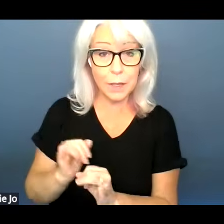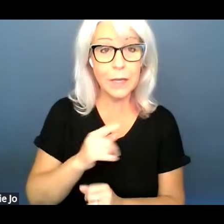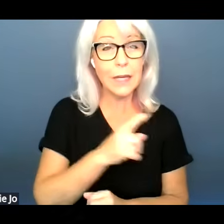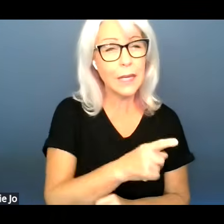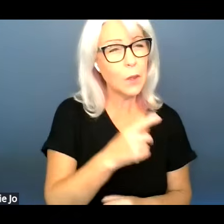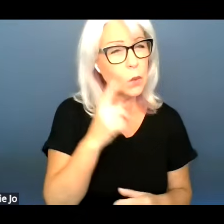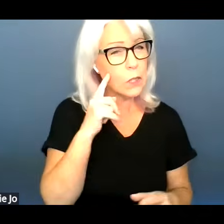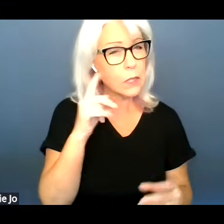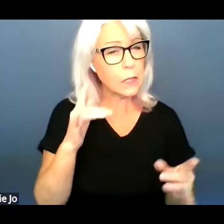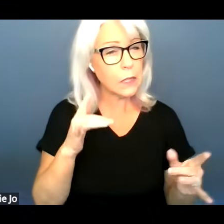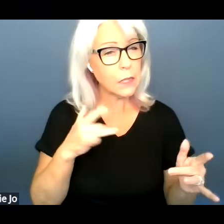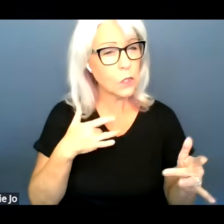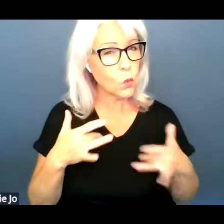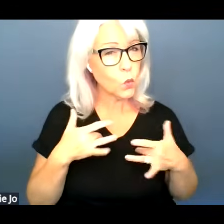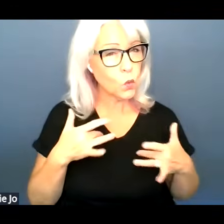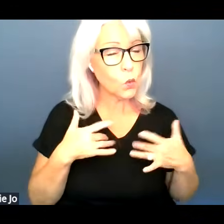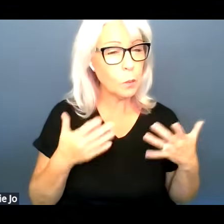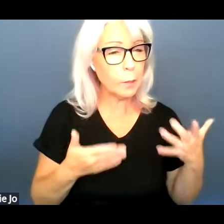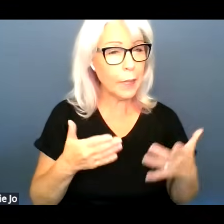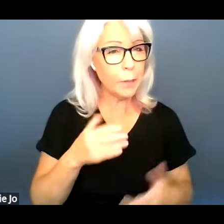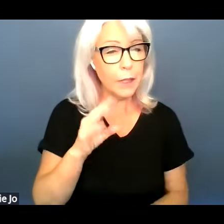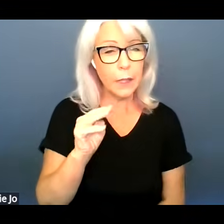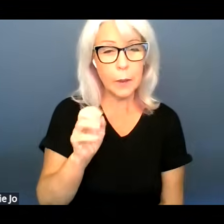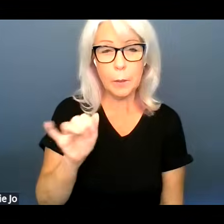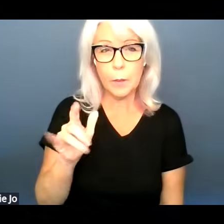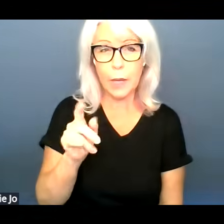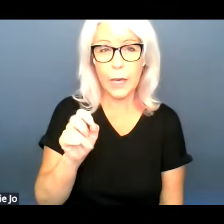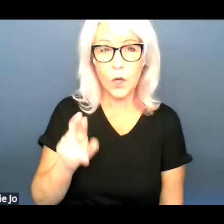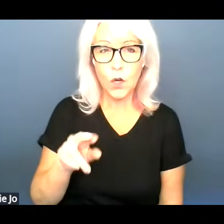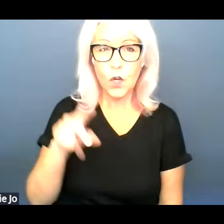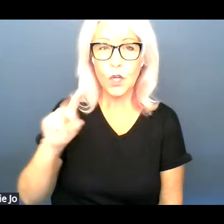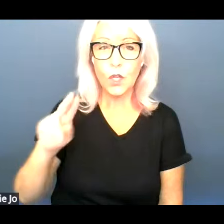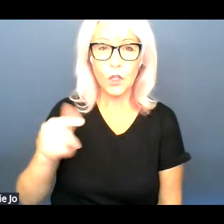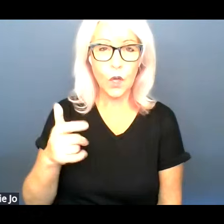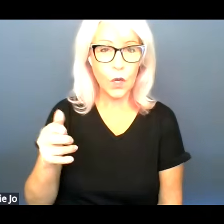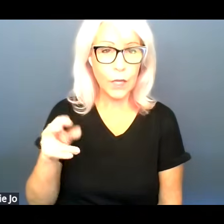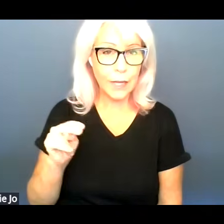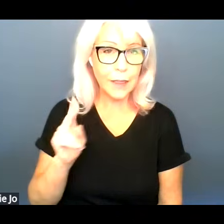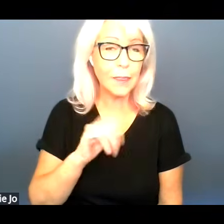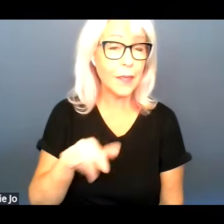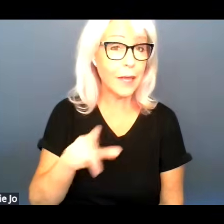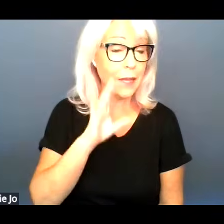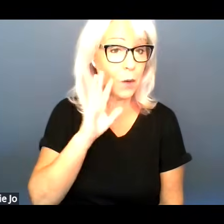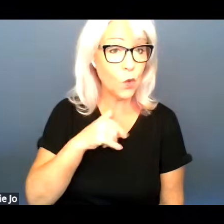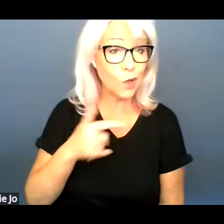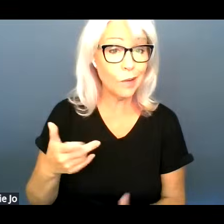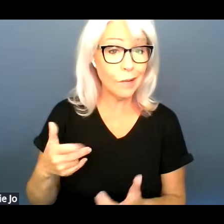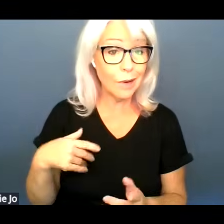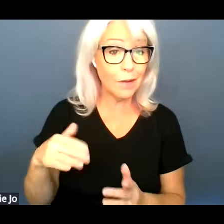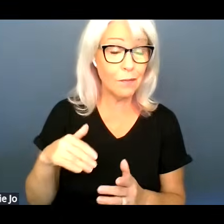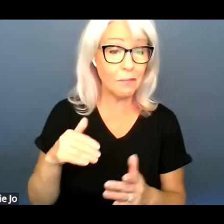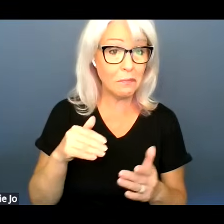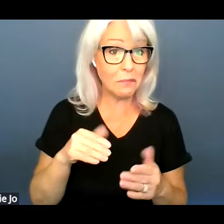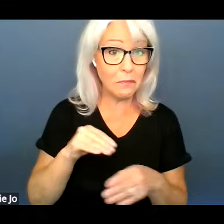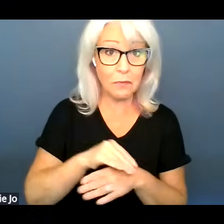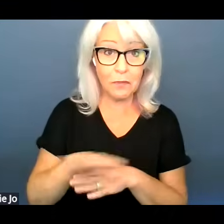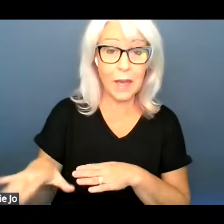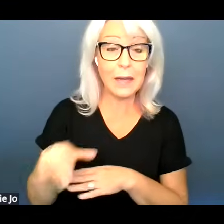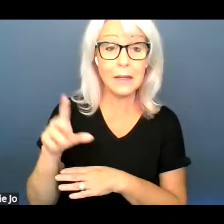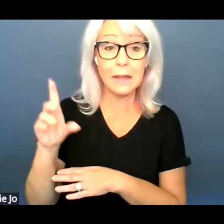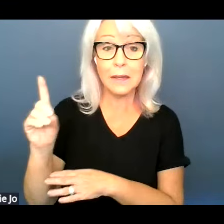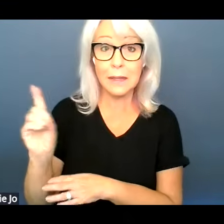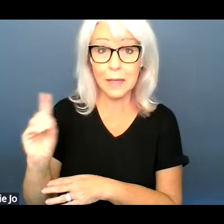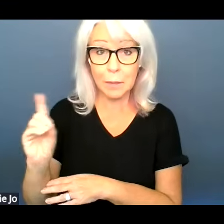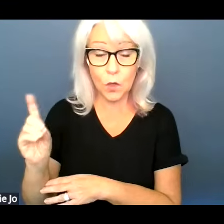Duggan and the impact that independents are going to have on Dem races statewide. He also agreed that I could win as an